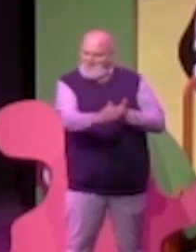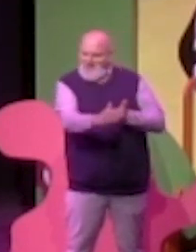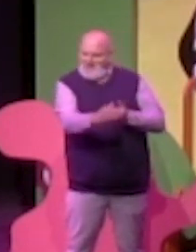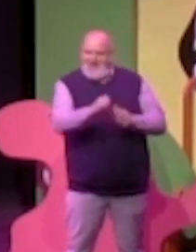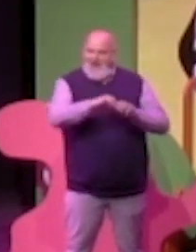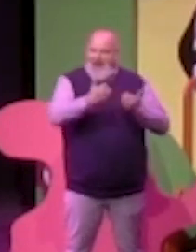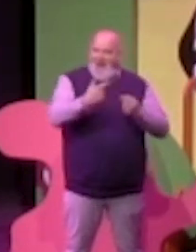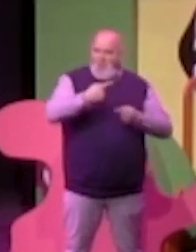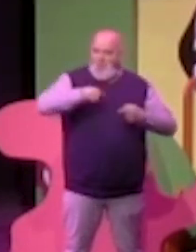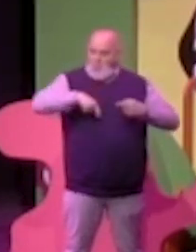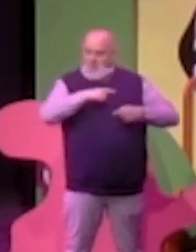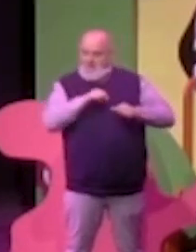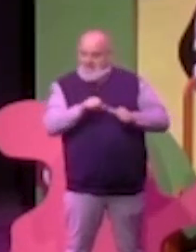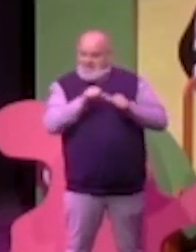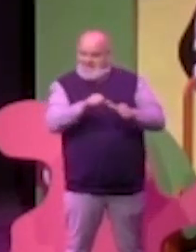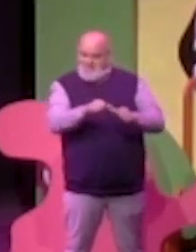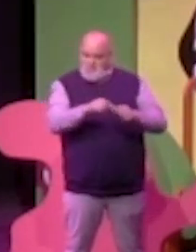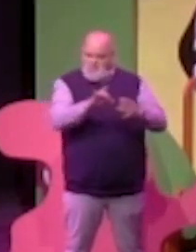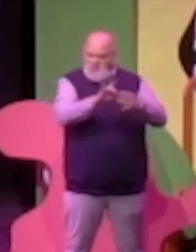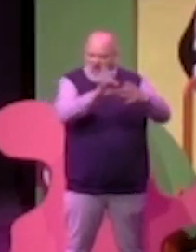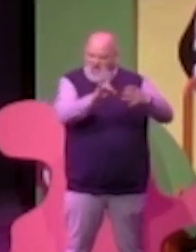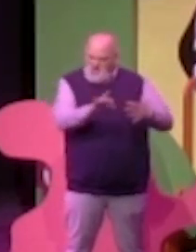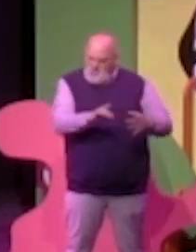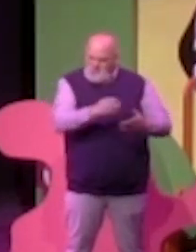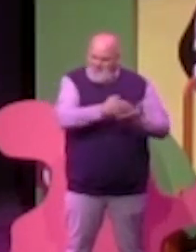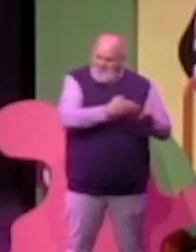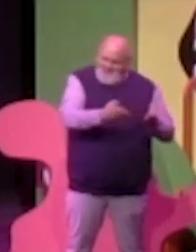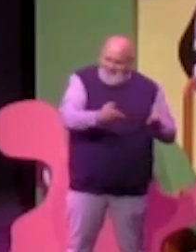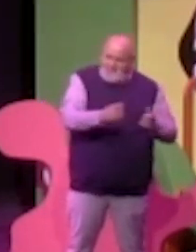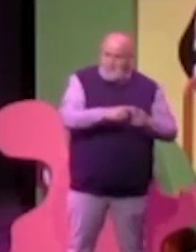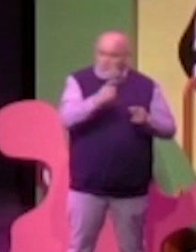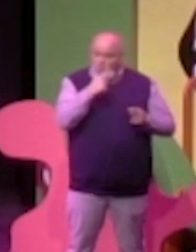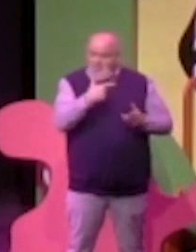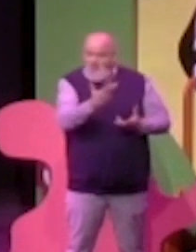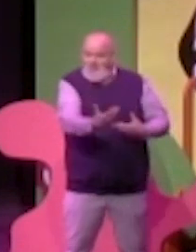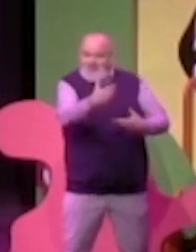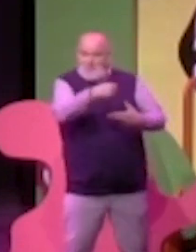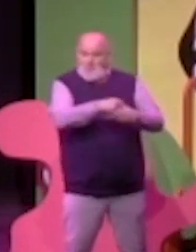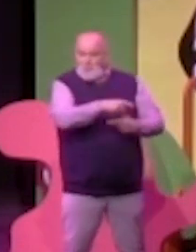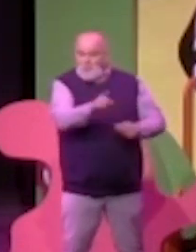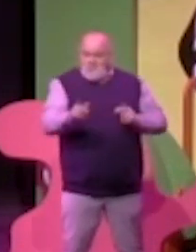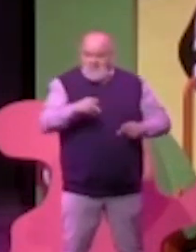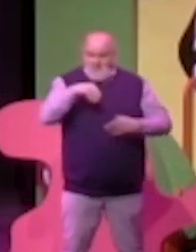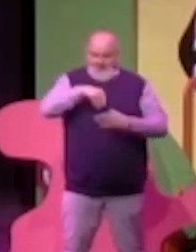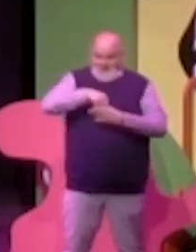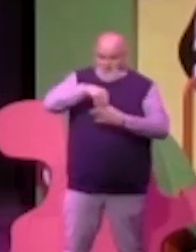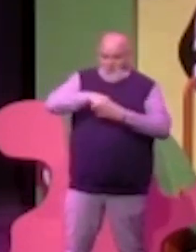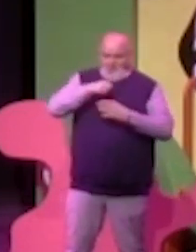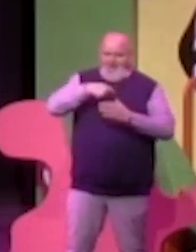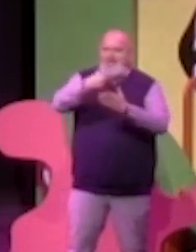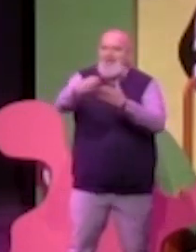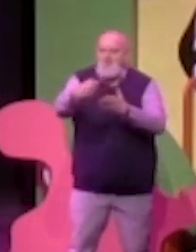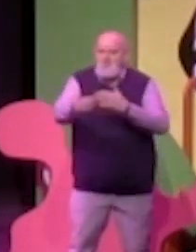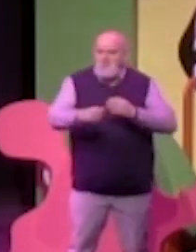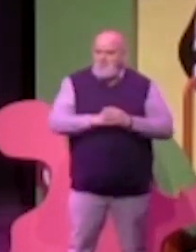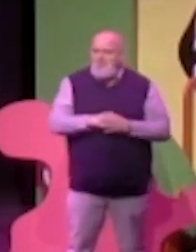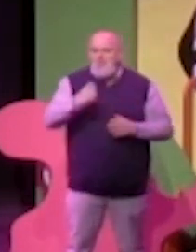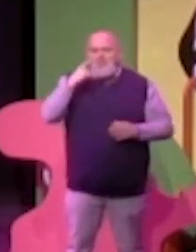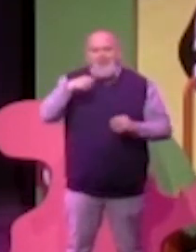gonna kind of continue to undo and do the work that we need to do internally as well as with our own guidance? So that's how I'm thinking about it,